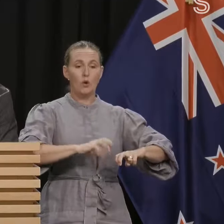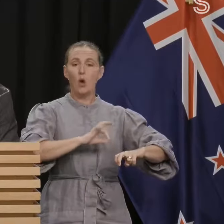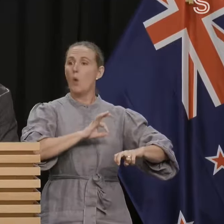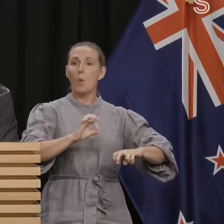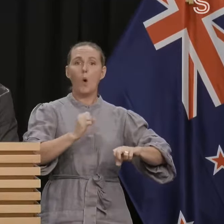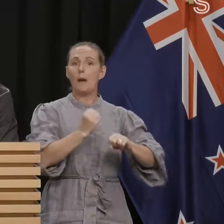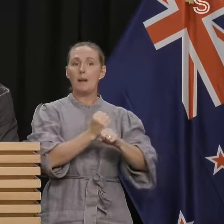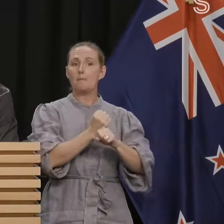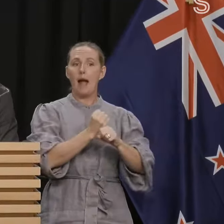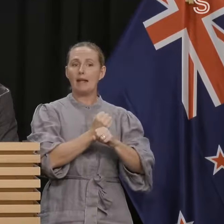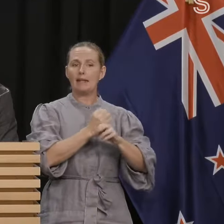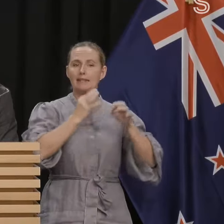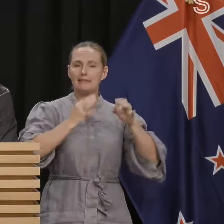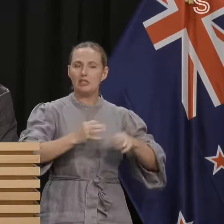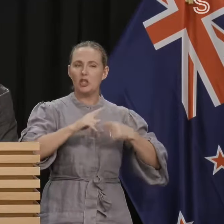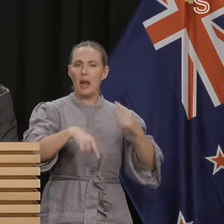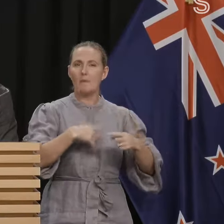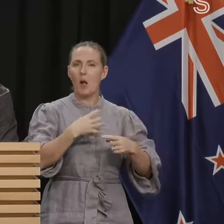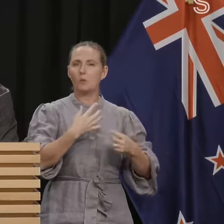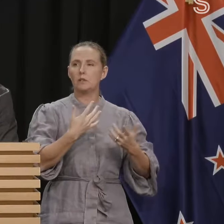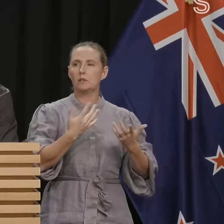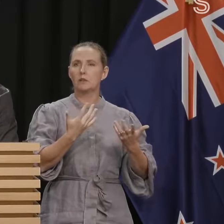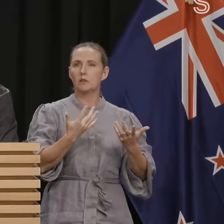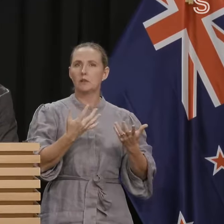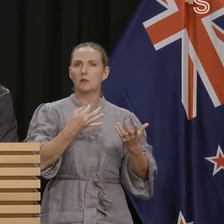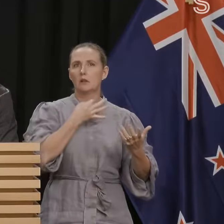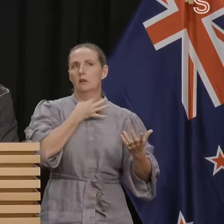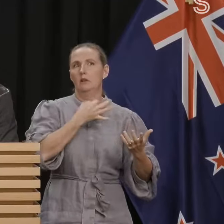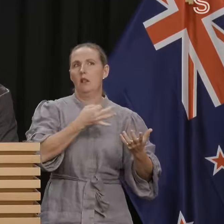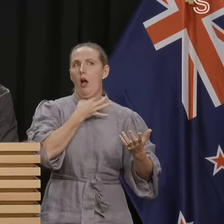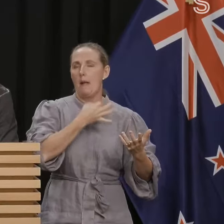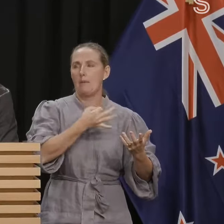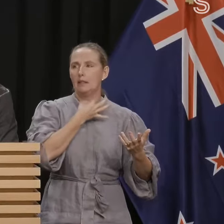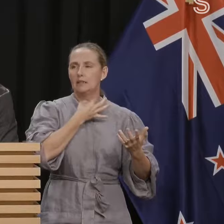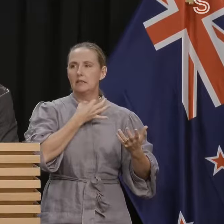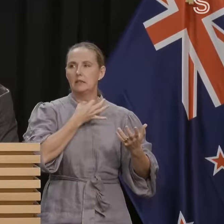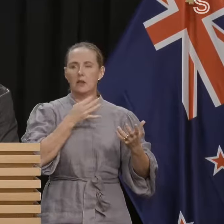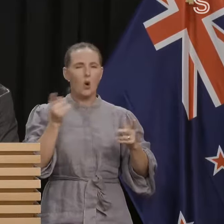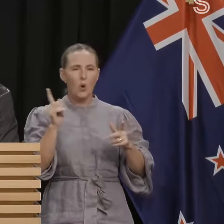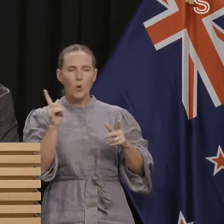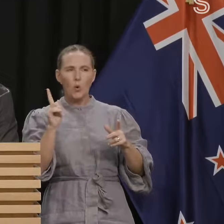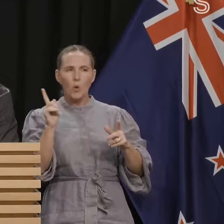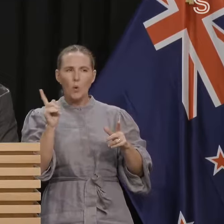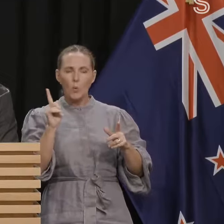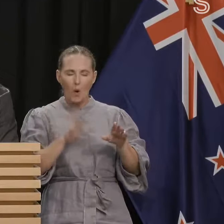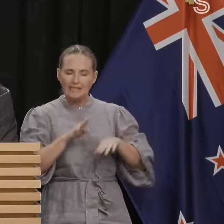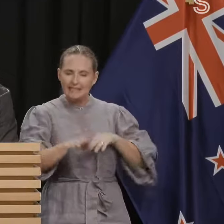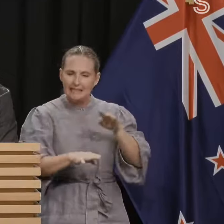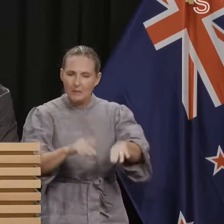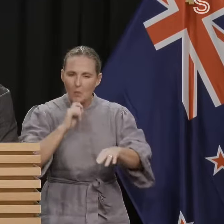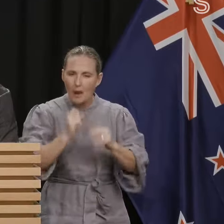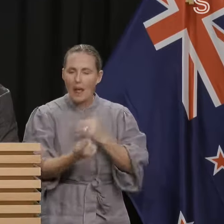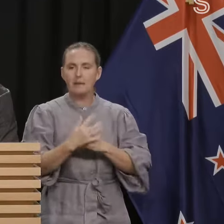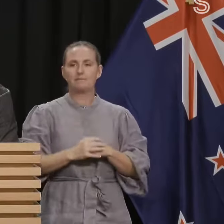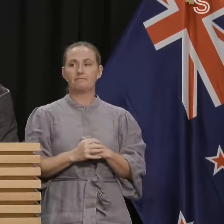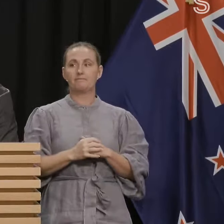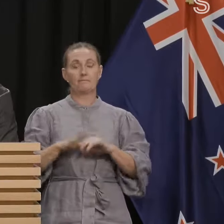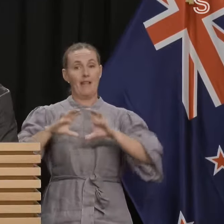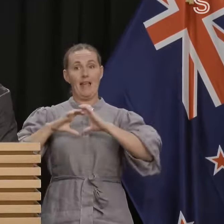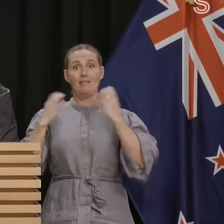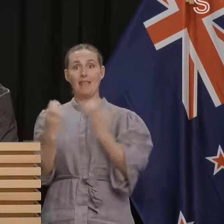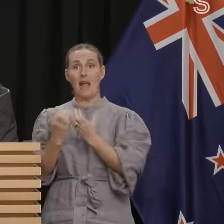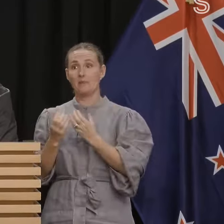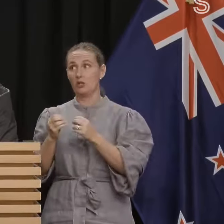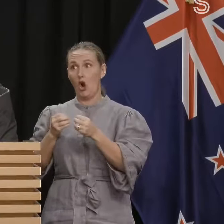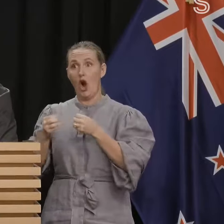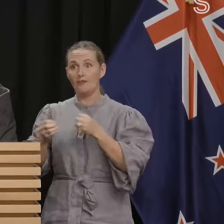that could be taken in respect to such matters. So what are you not ruling out by saying there could be those further steps? Well, ultimately, it's not up to the Cabinet Office to decide